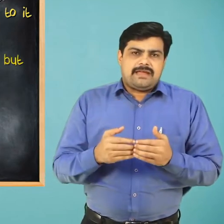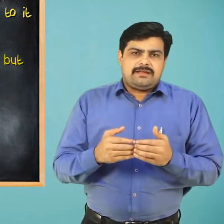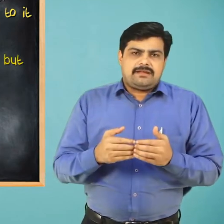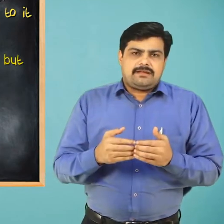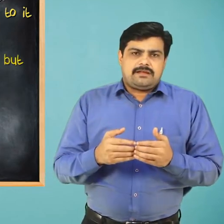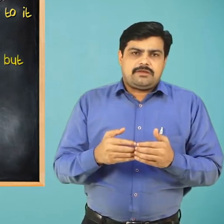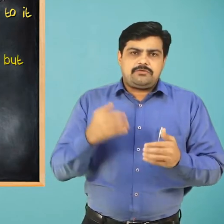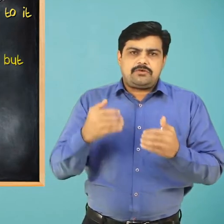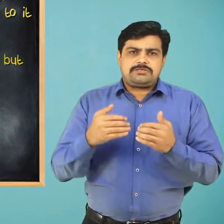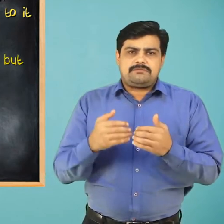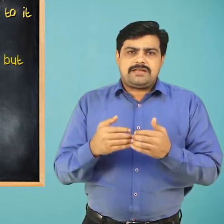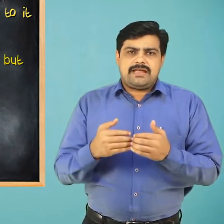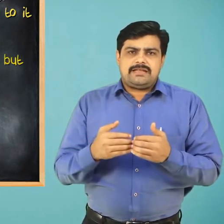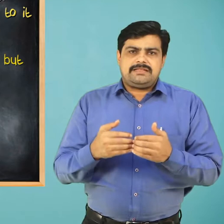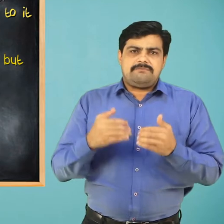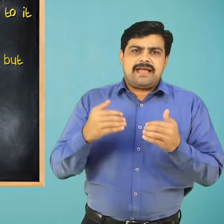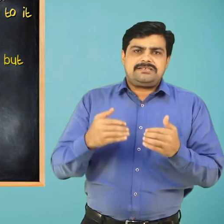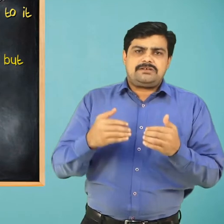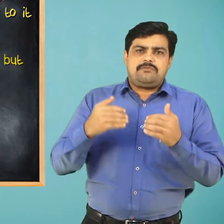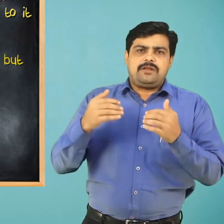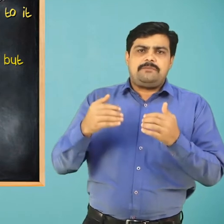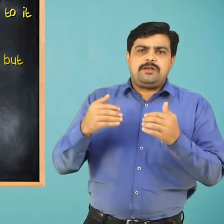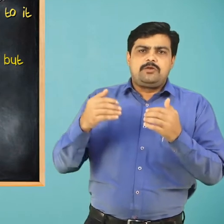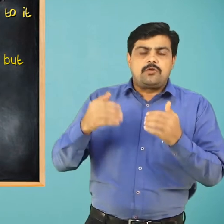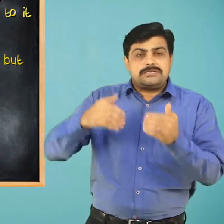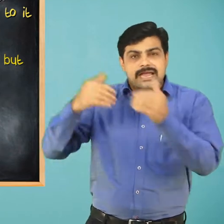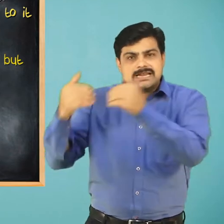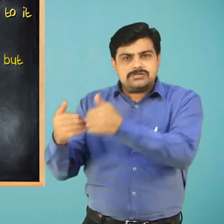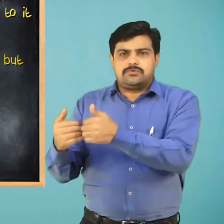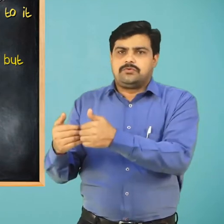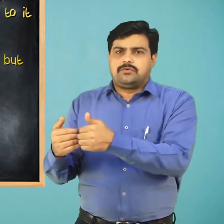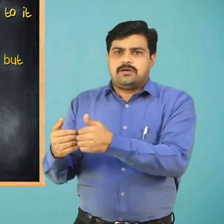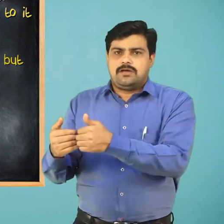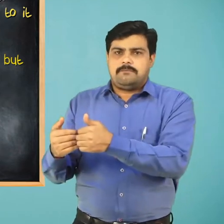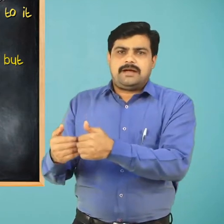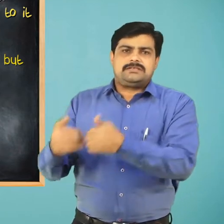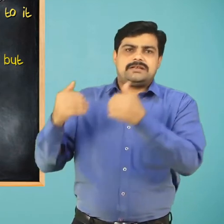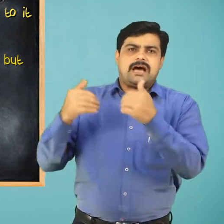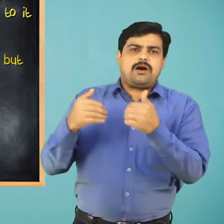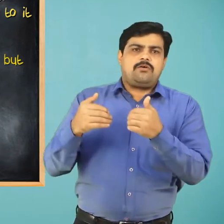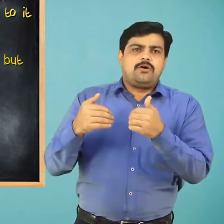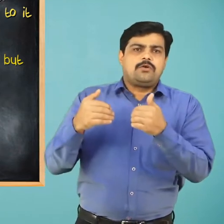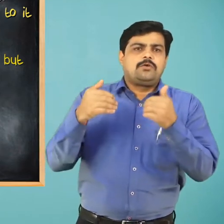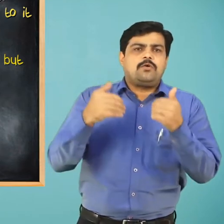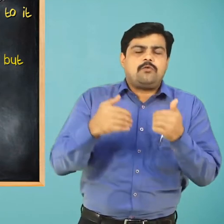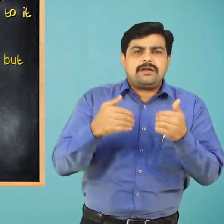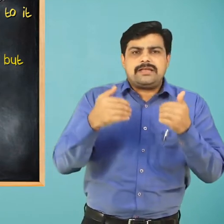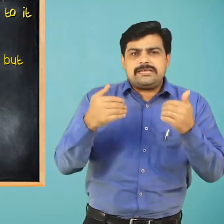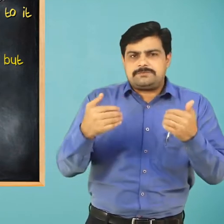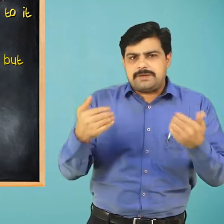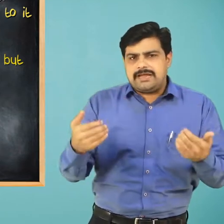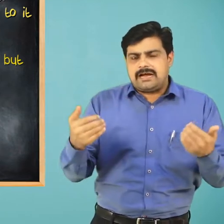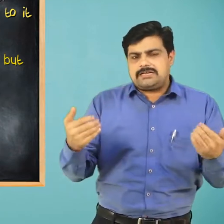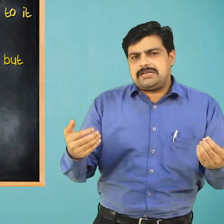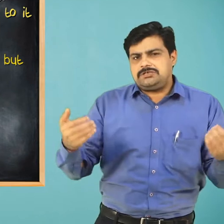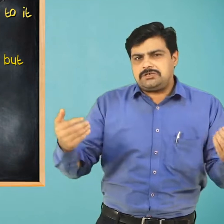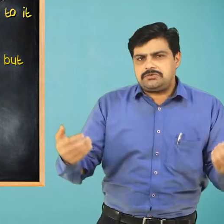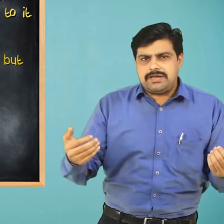Someday the matter will be looked into, but now no one is paying attention to